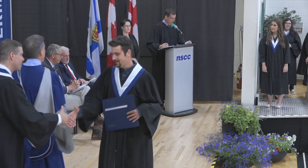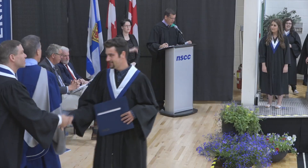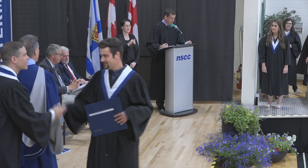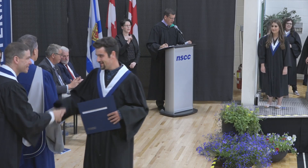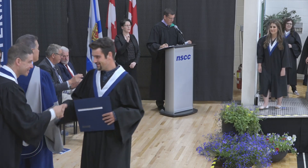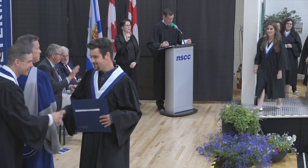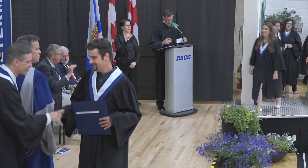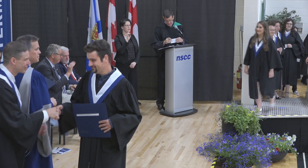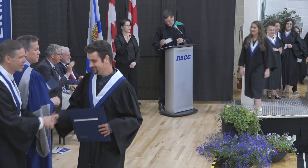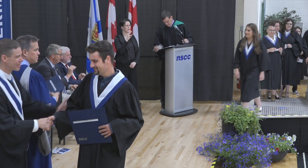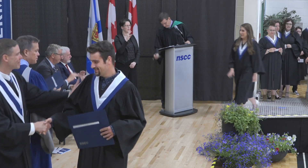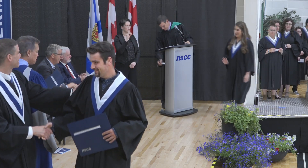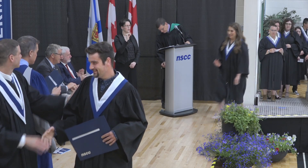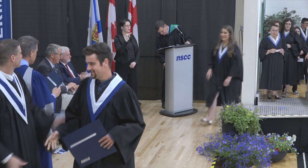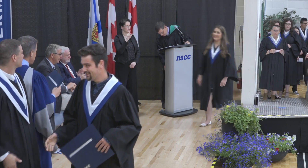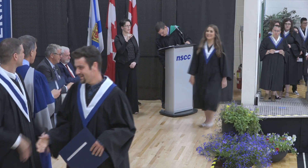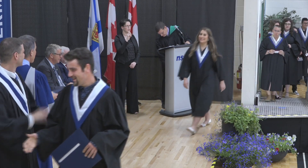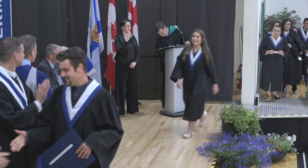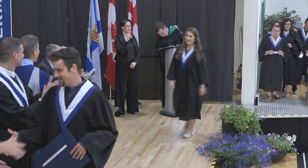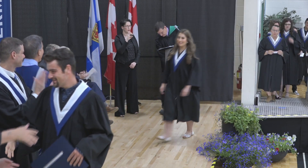Jade Windrow.